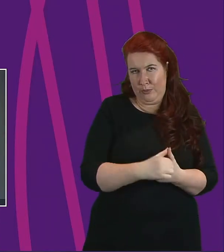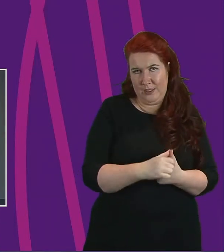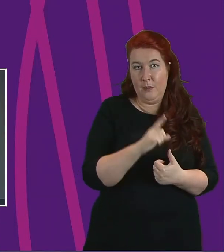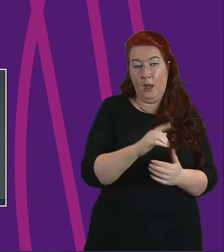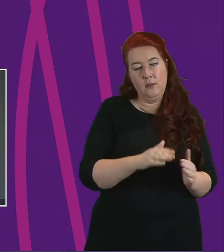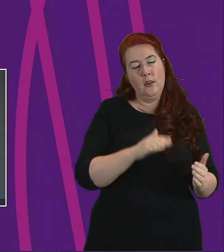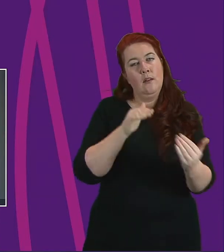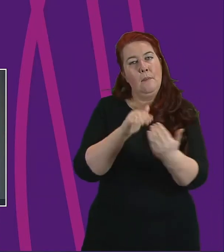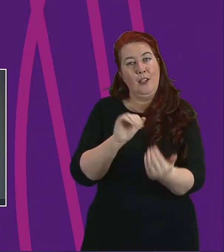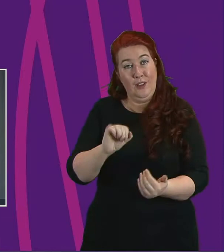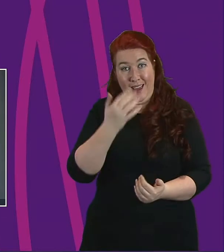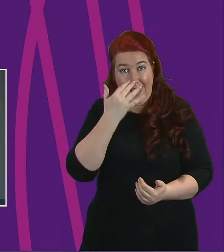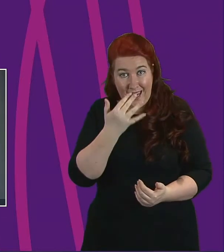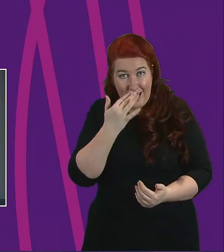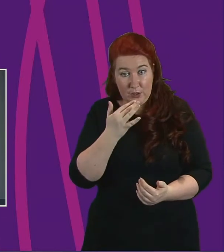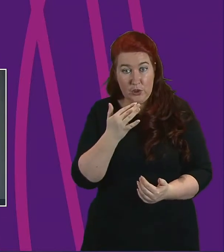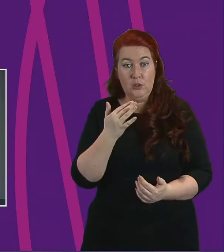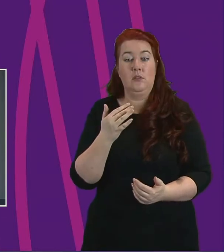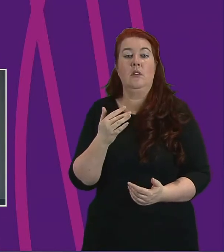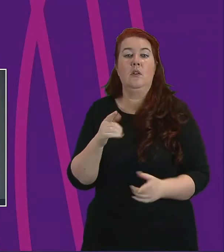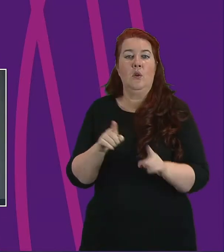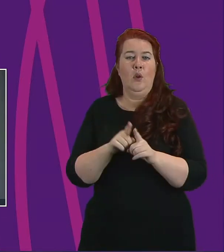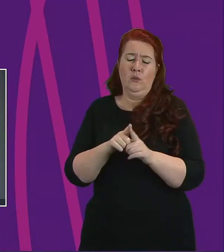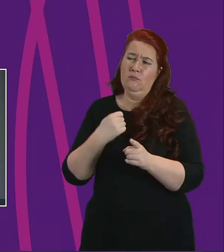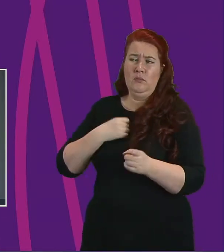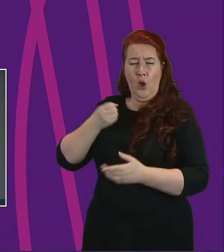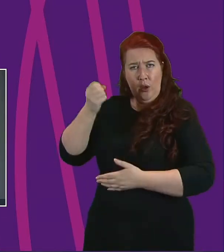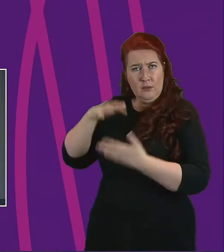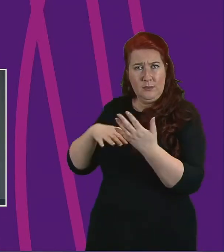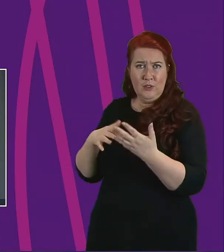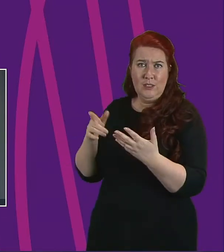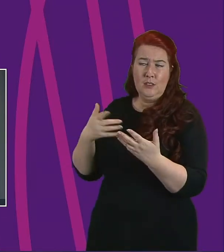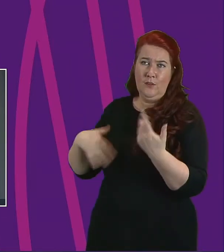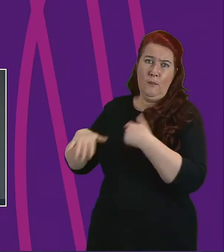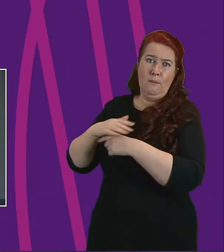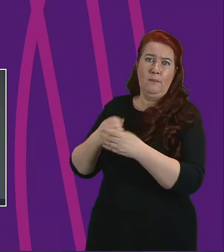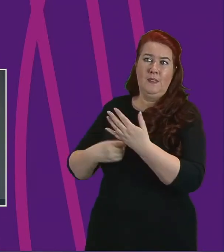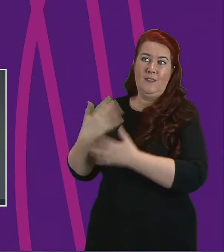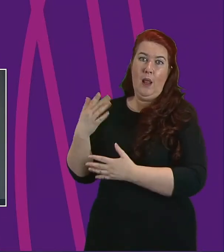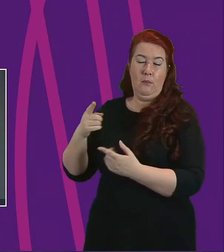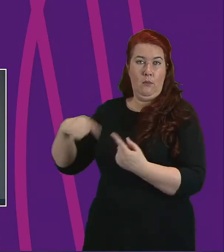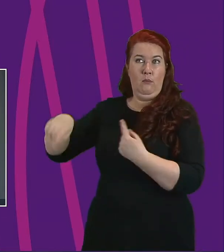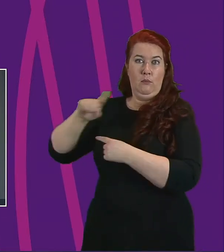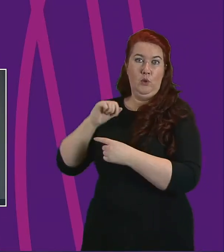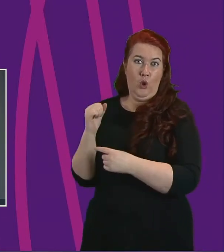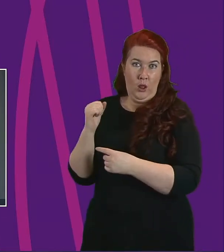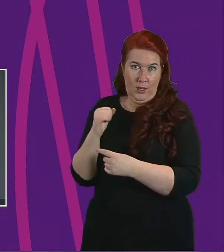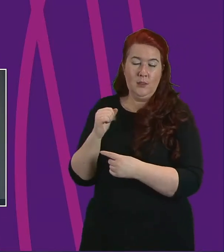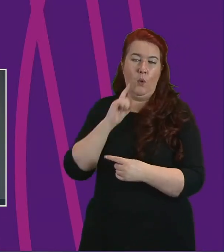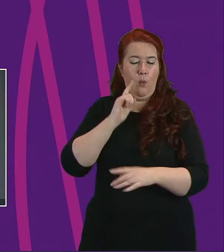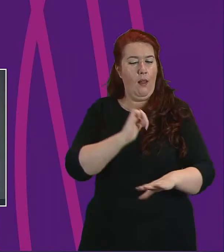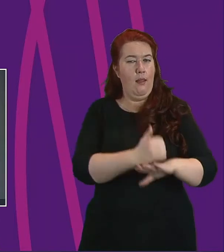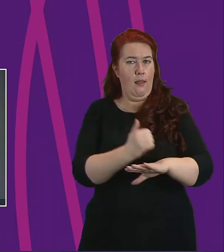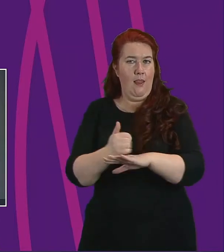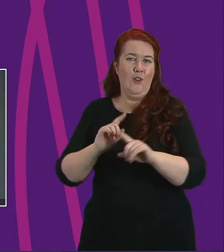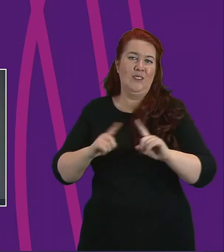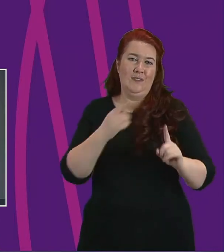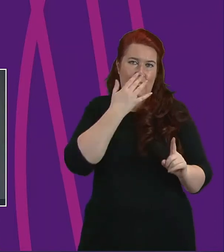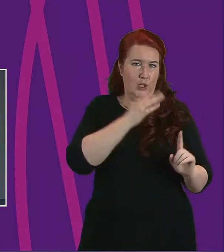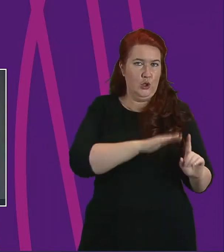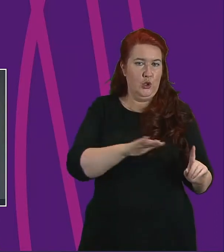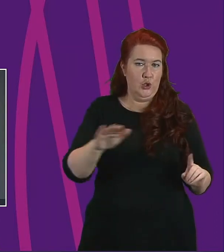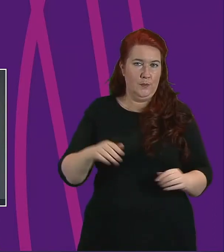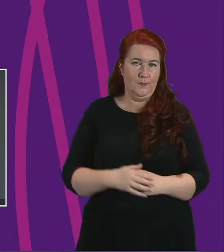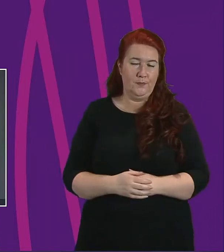measures, building on expertise developed across Scotland in delivering critical childcare, will be put in place.